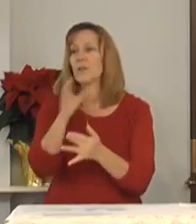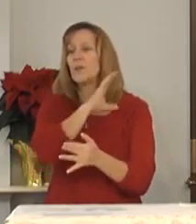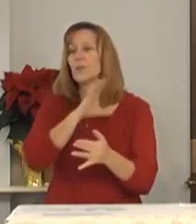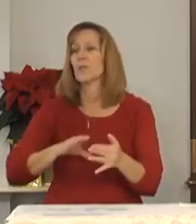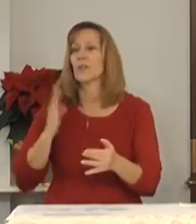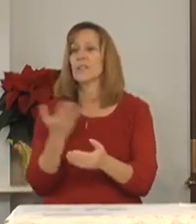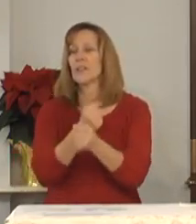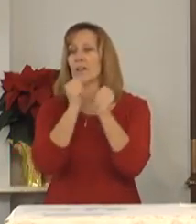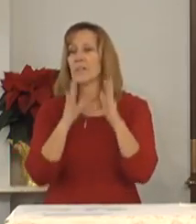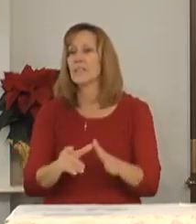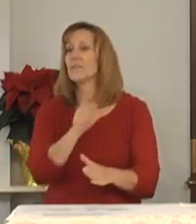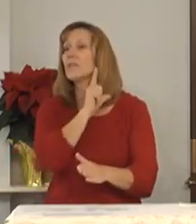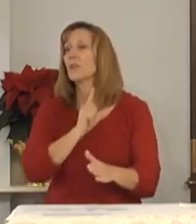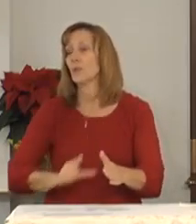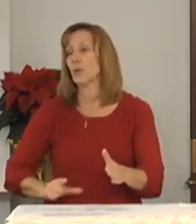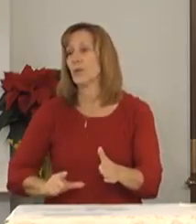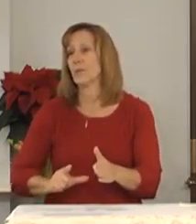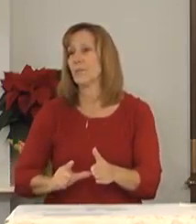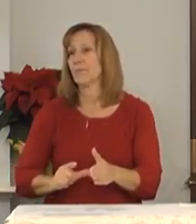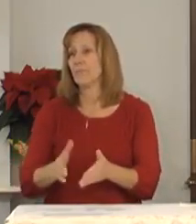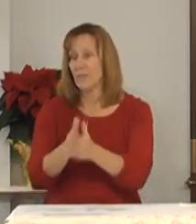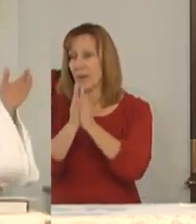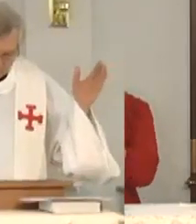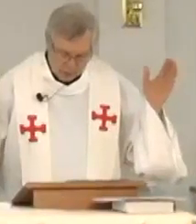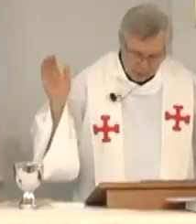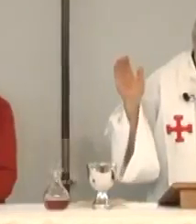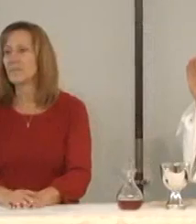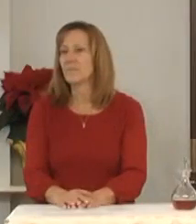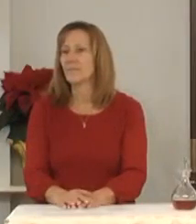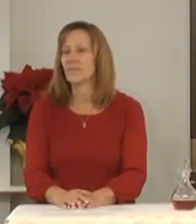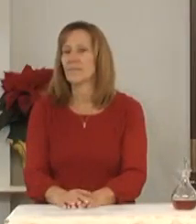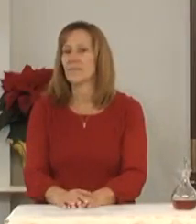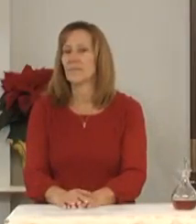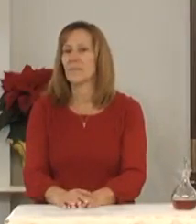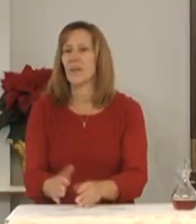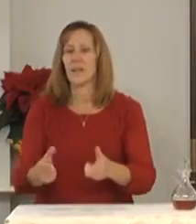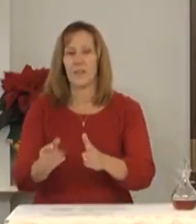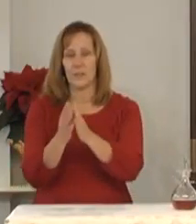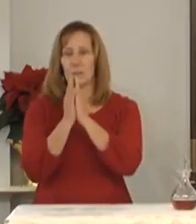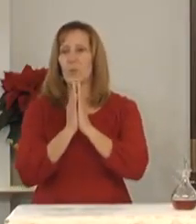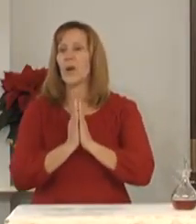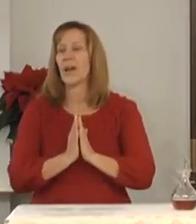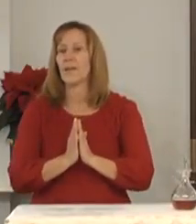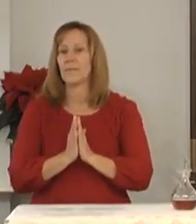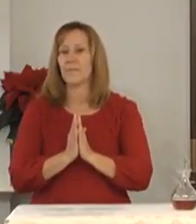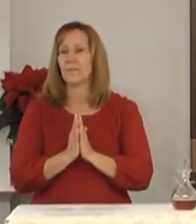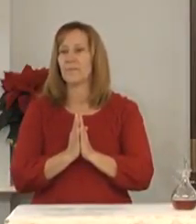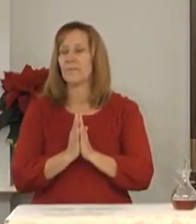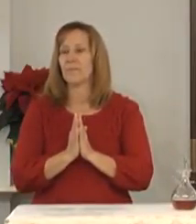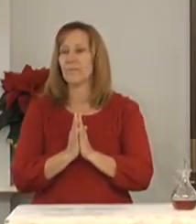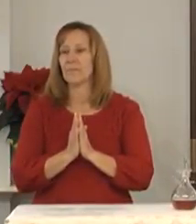our Savior and Lord. Amen. Let us pray.